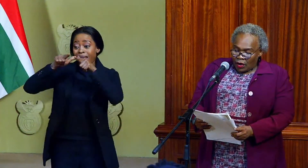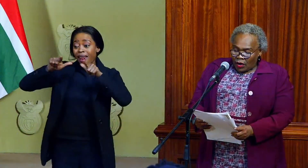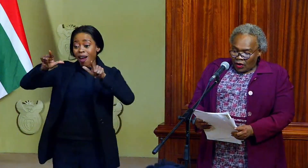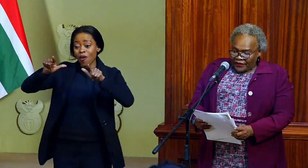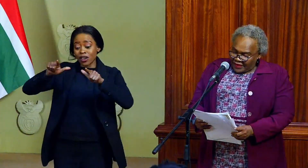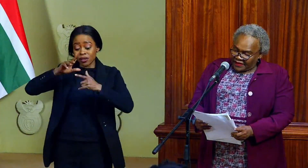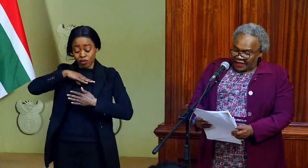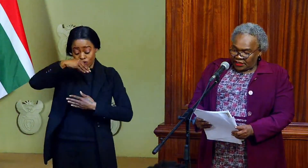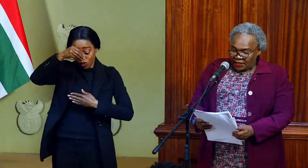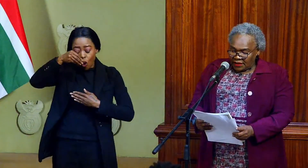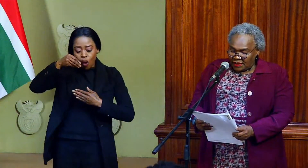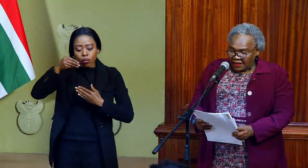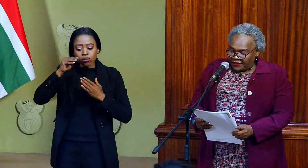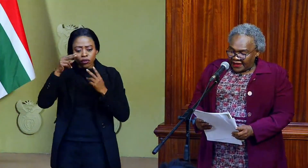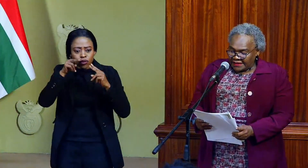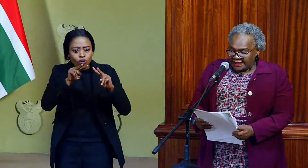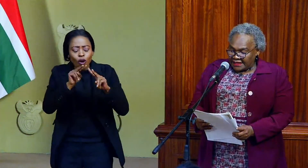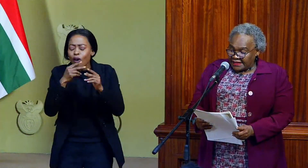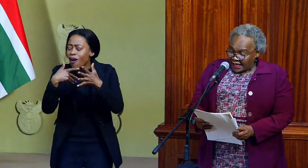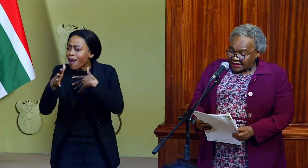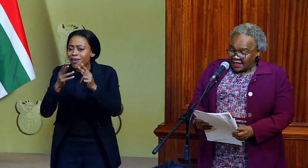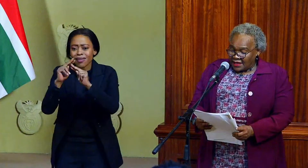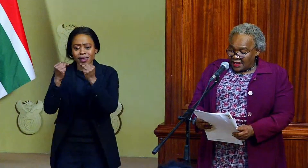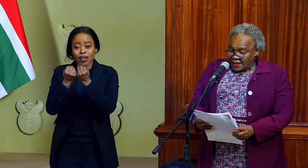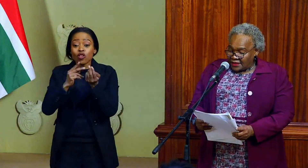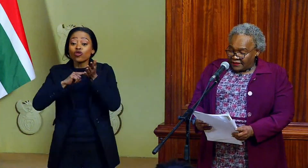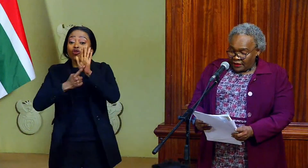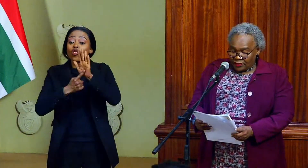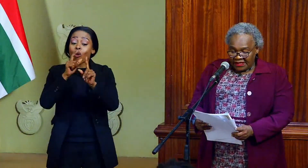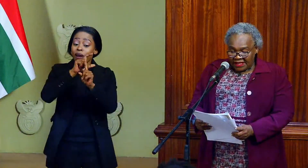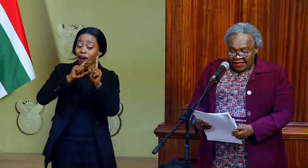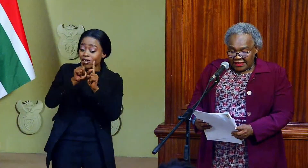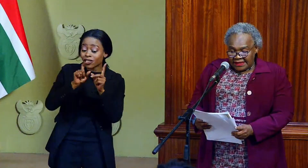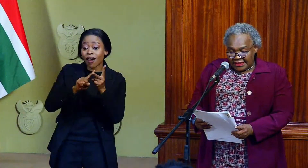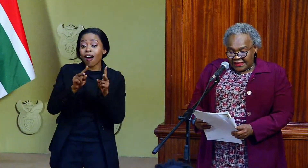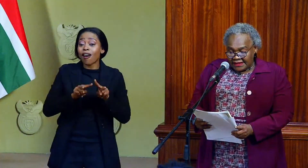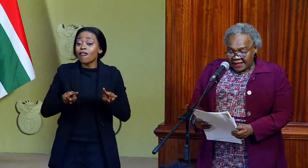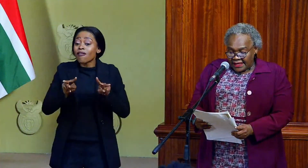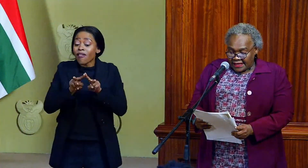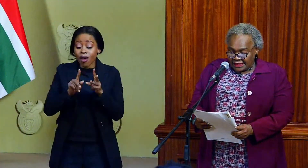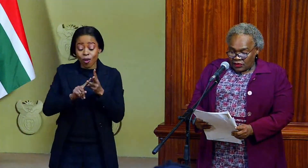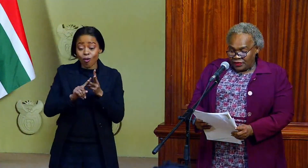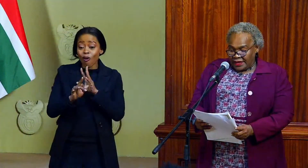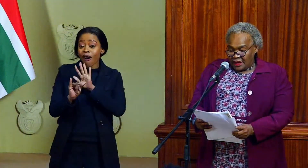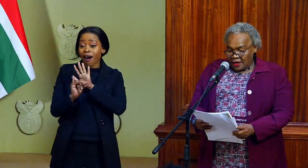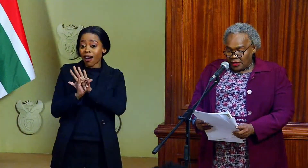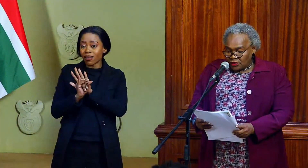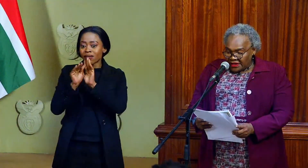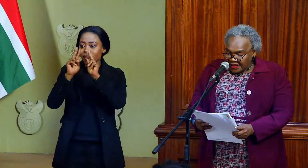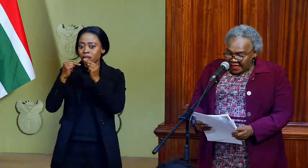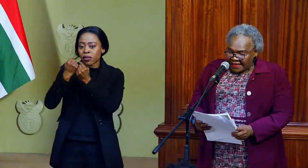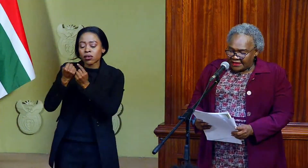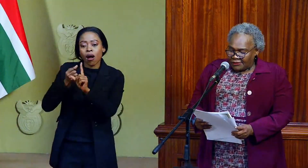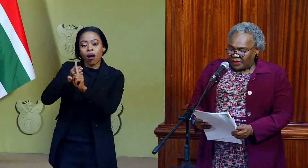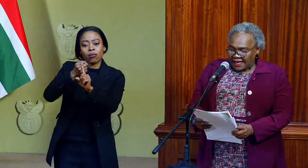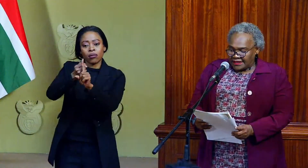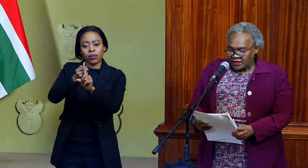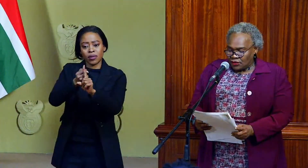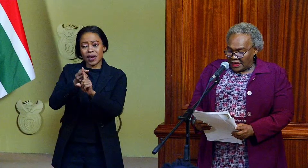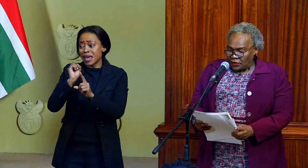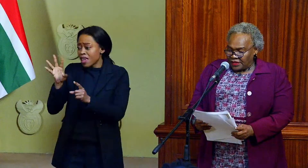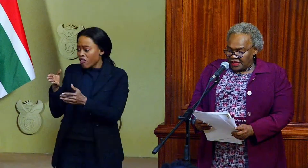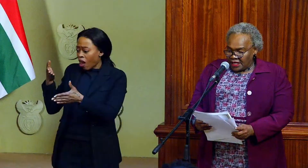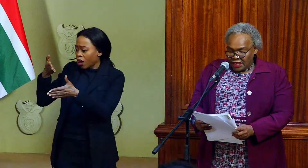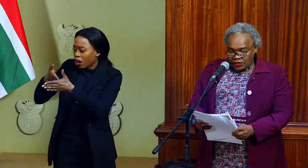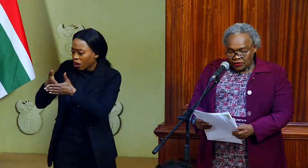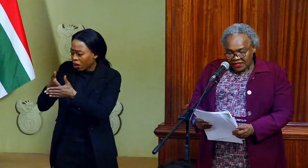soul of every nation, reflecting its culture, its values, its identity, and national will. To deny someone access